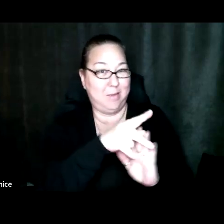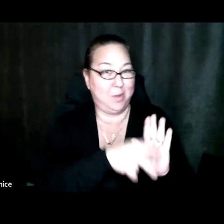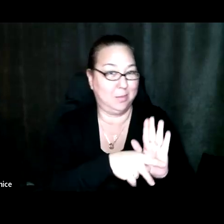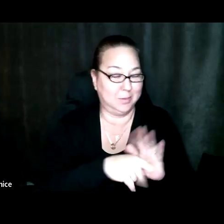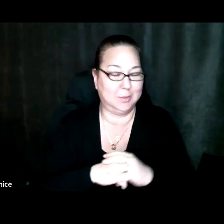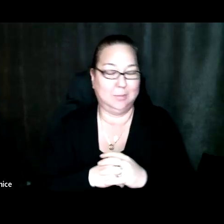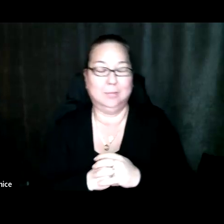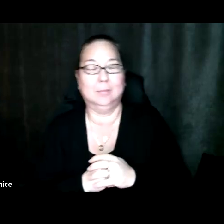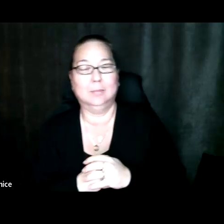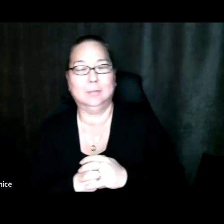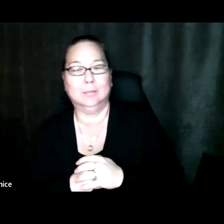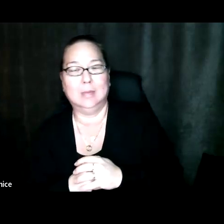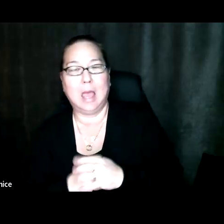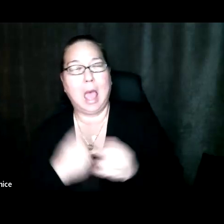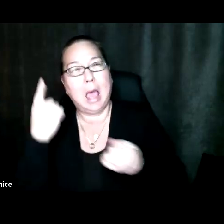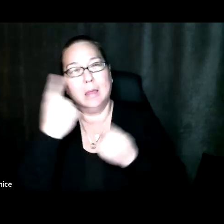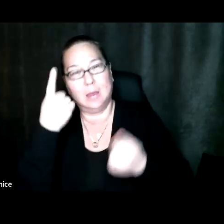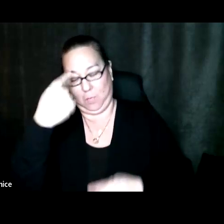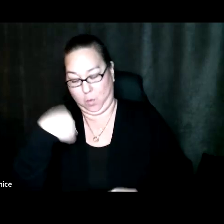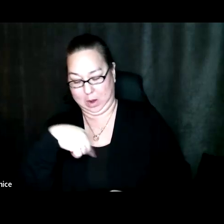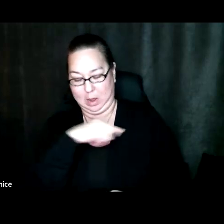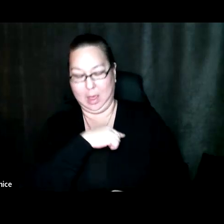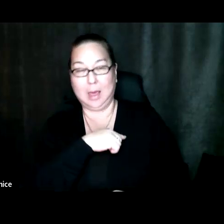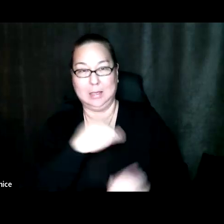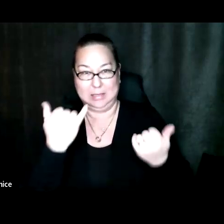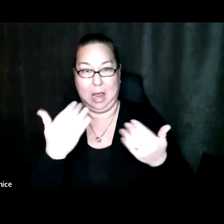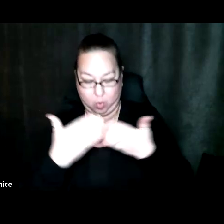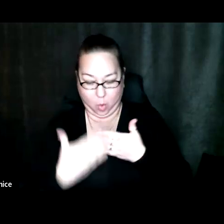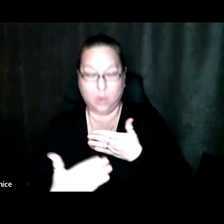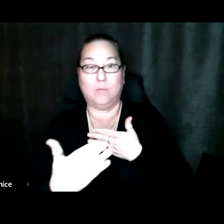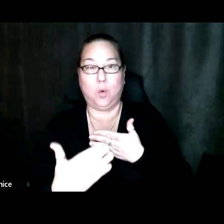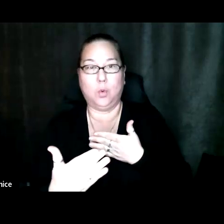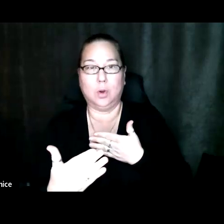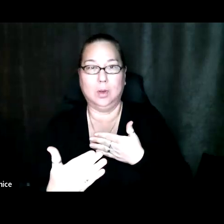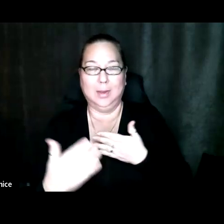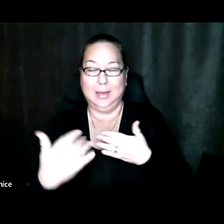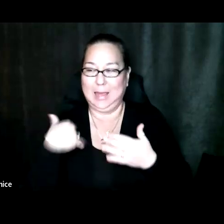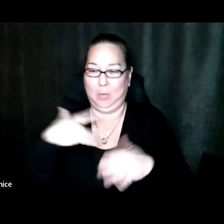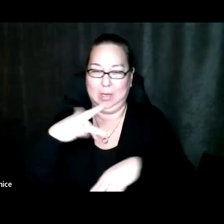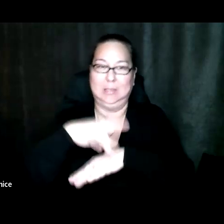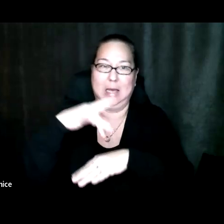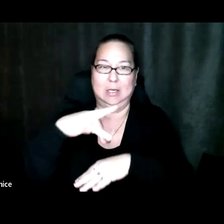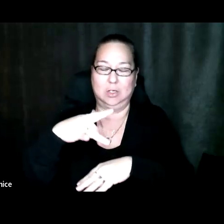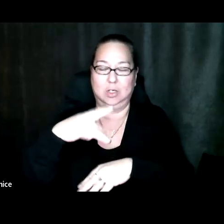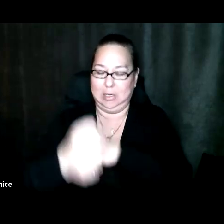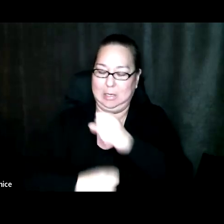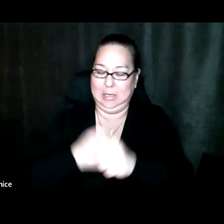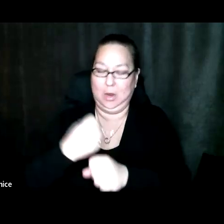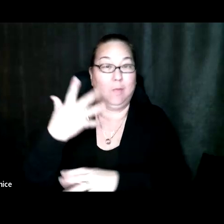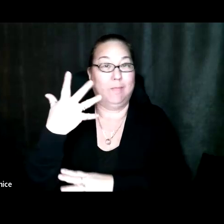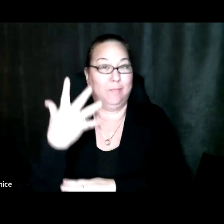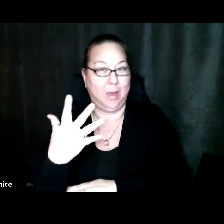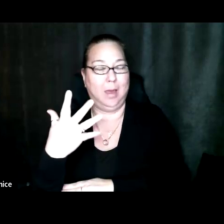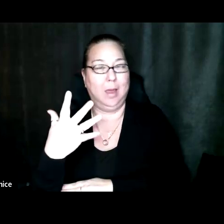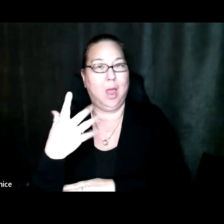And so I think for us going forward, as we now kind of go into year 5, I do want to make sure that we're addressing kind of